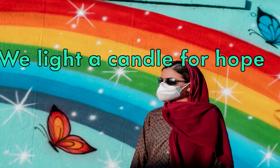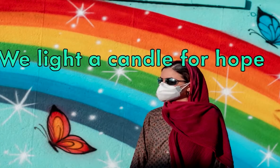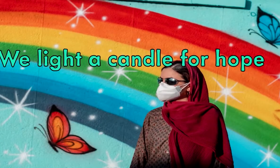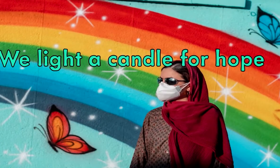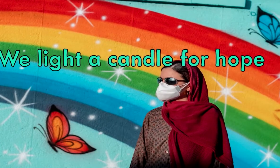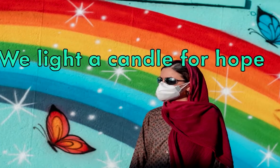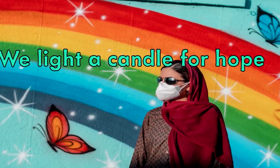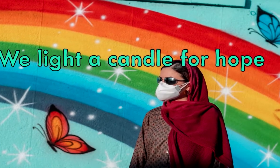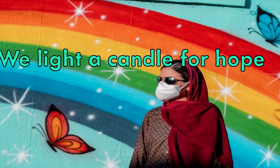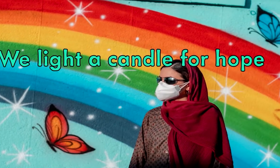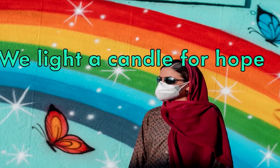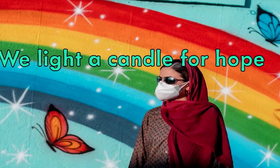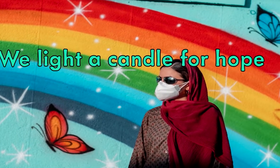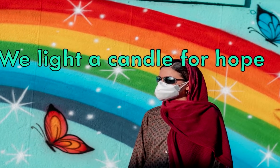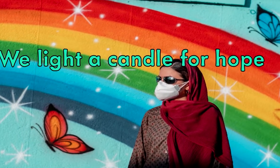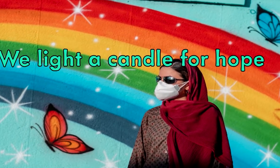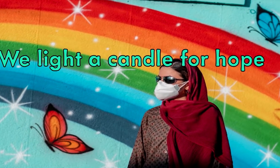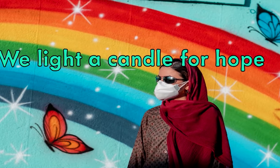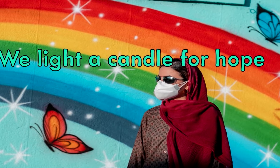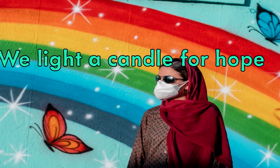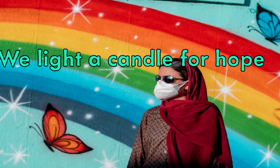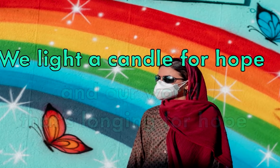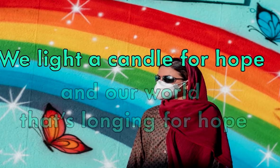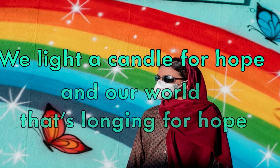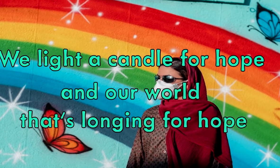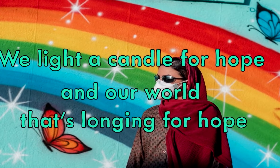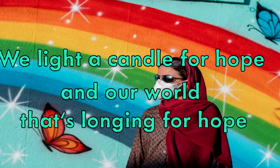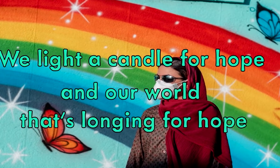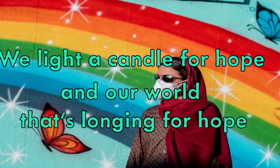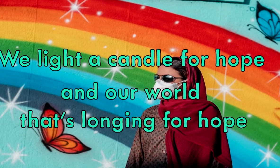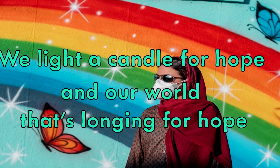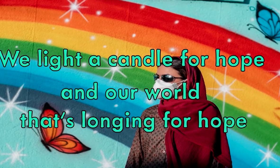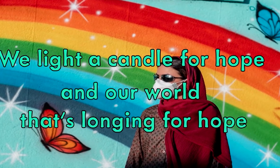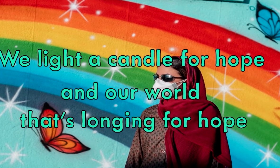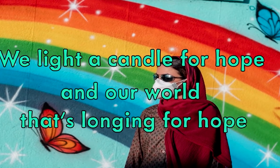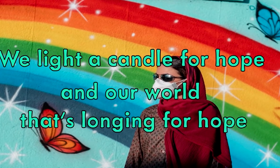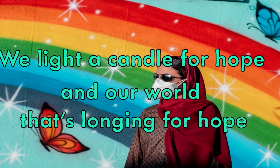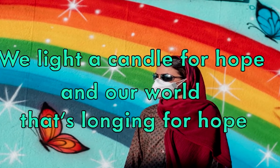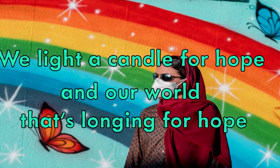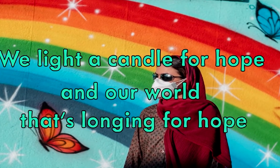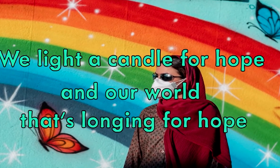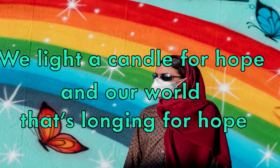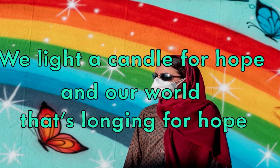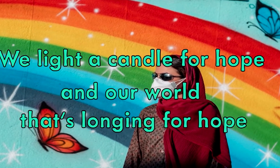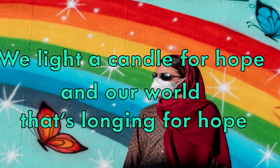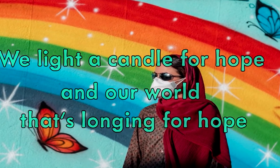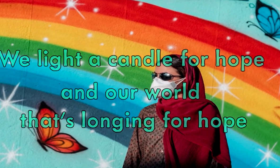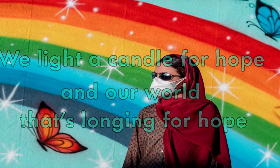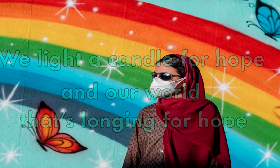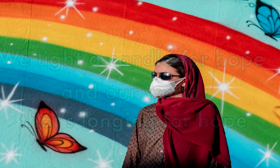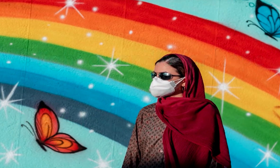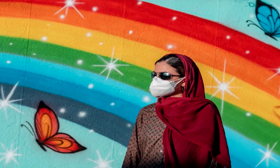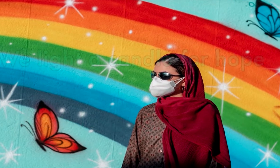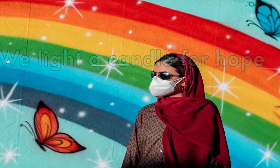We light a candle for hope and a world that's longing for